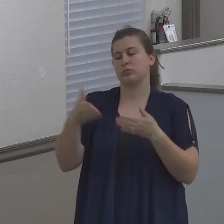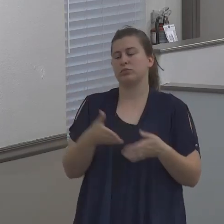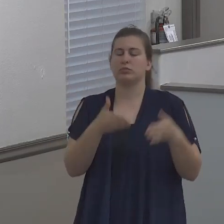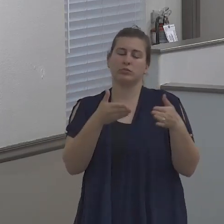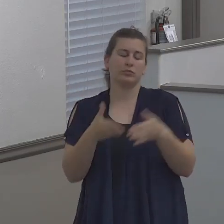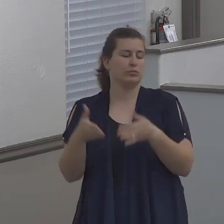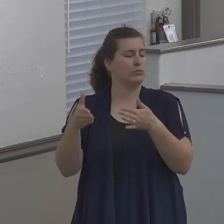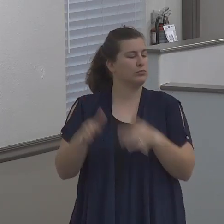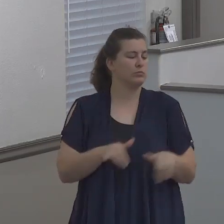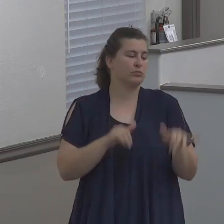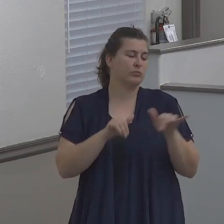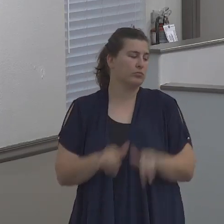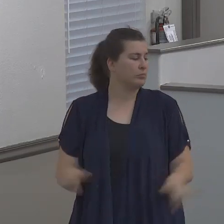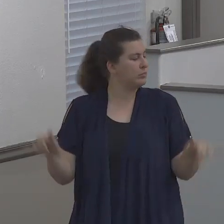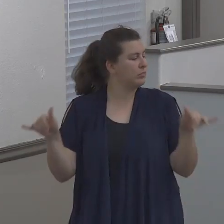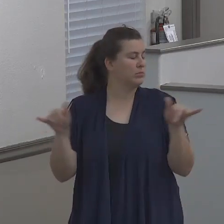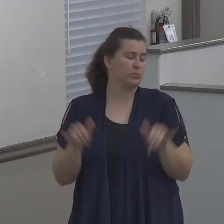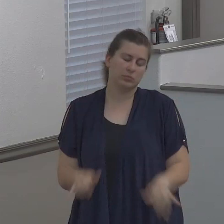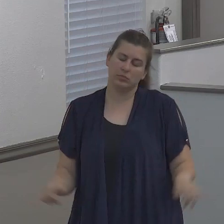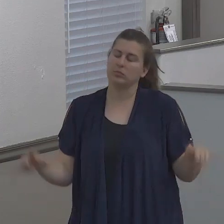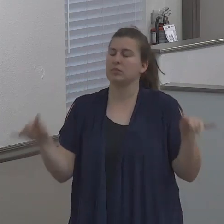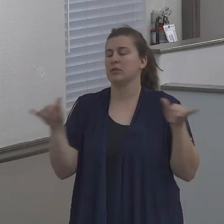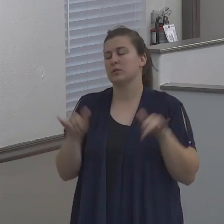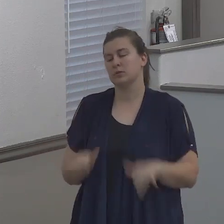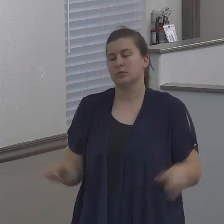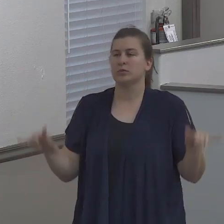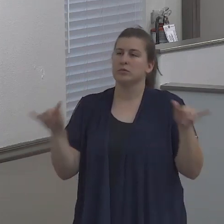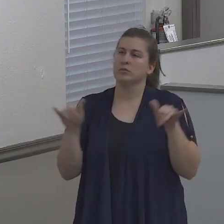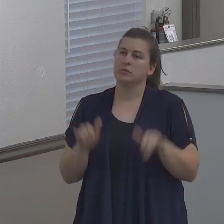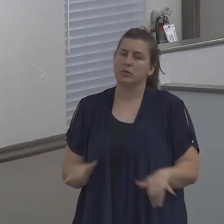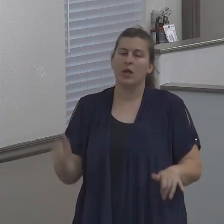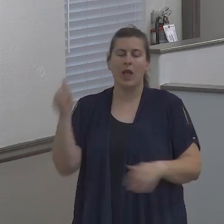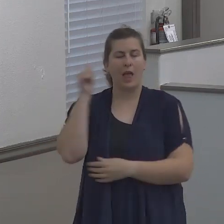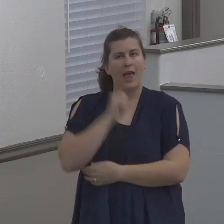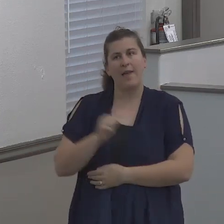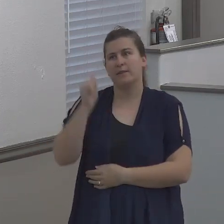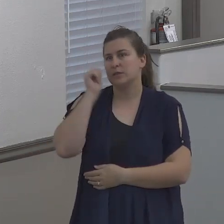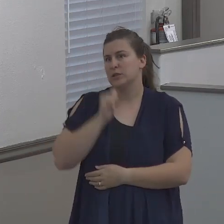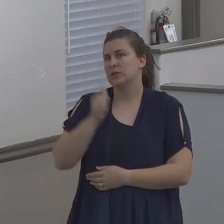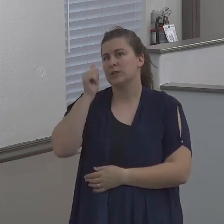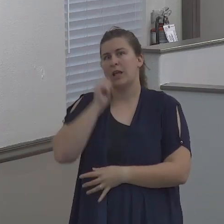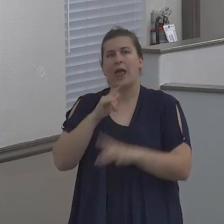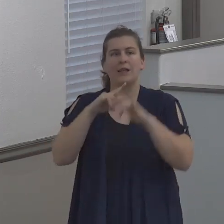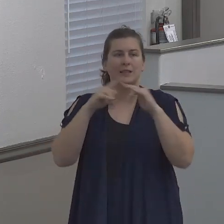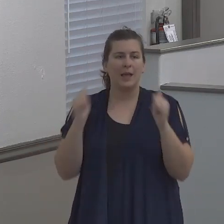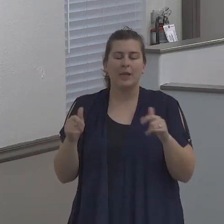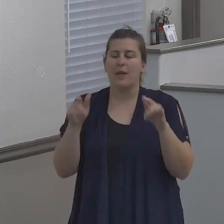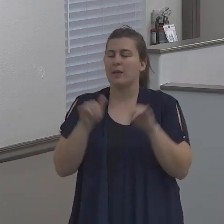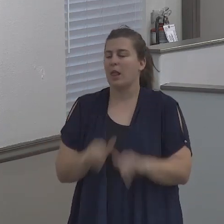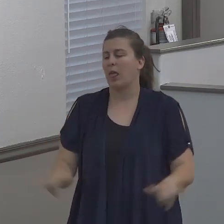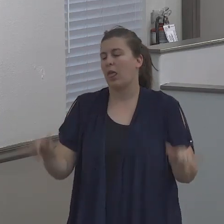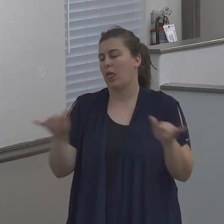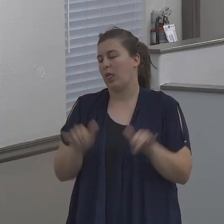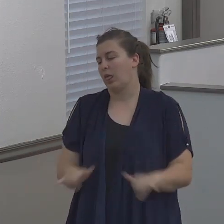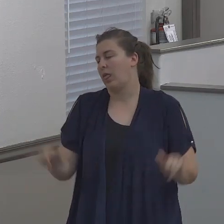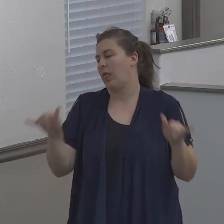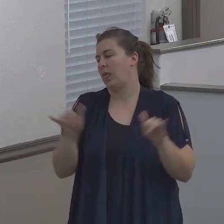go with the flow. And the flow seems to be the same flow and the same flow, the same